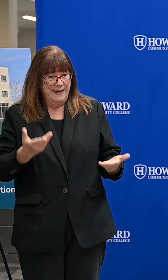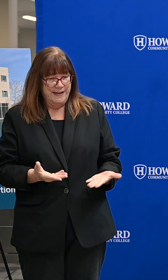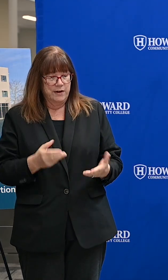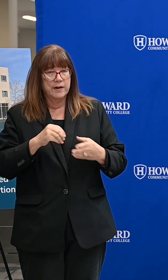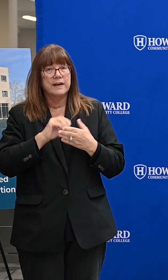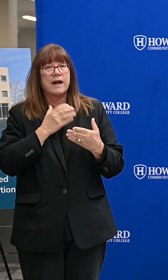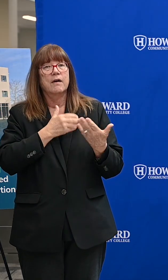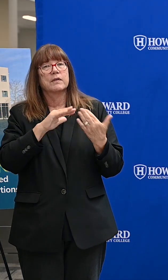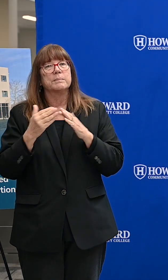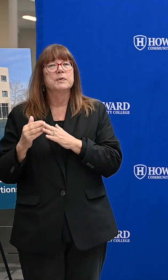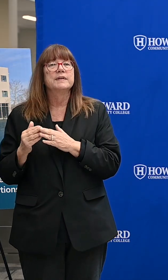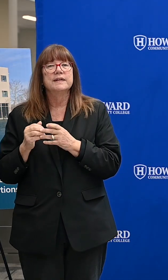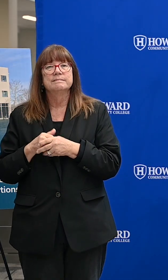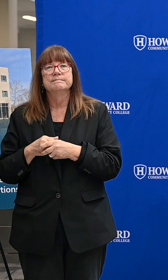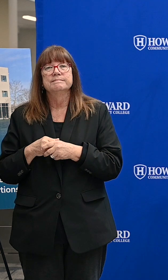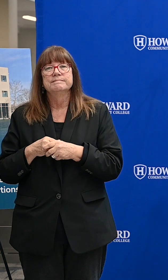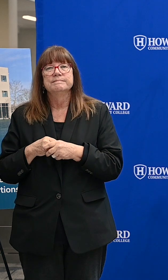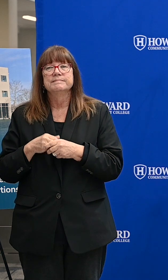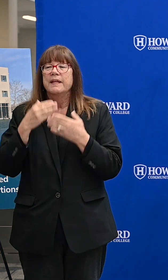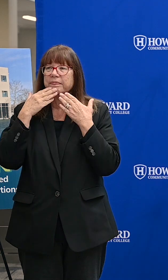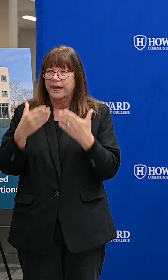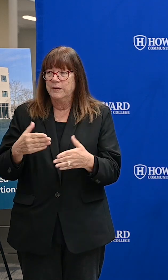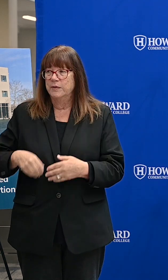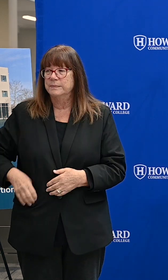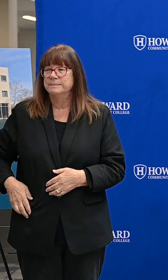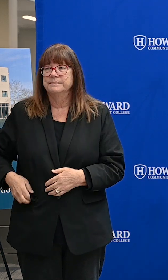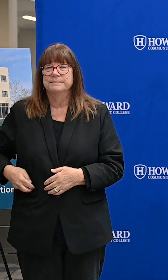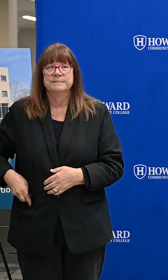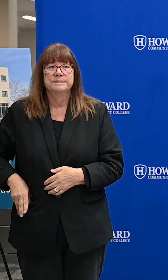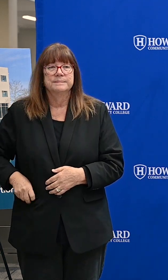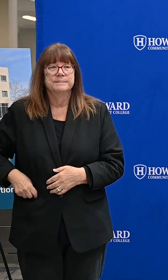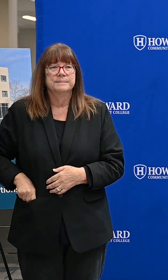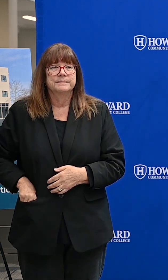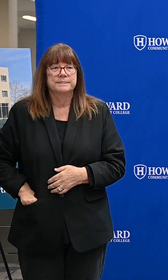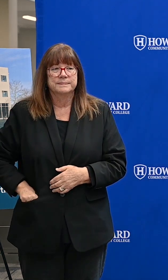community. And thank you.